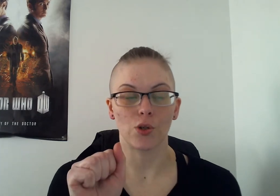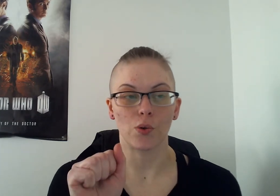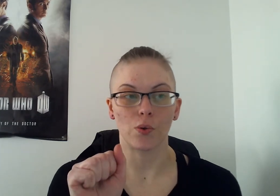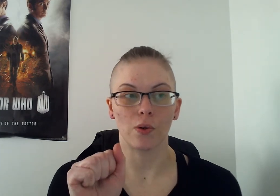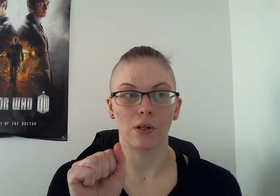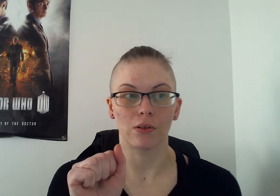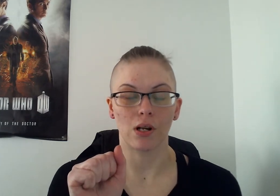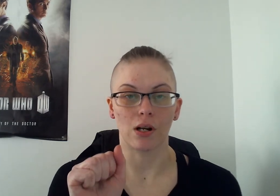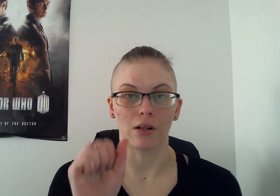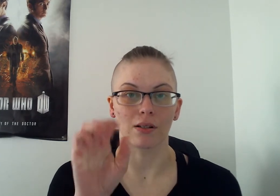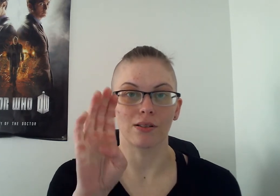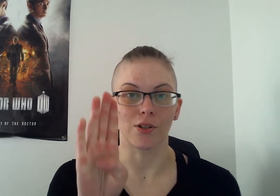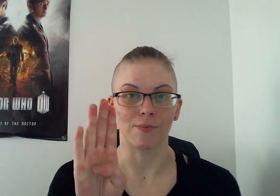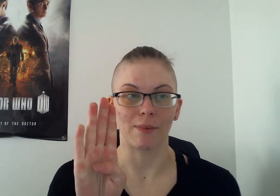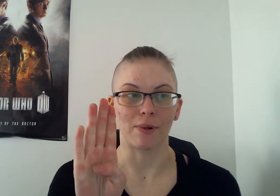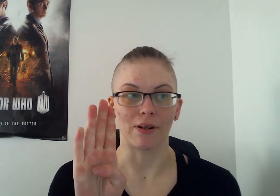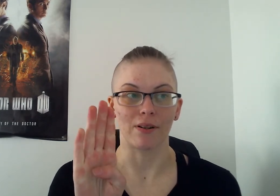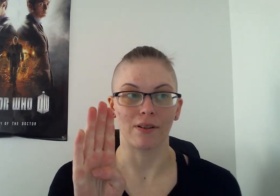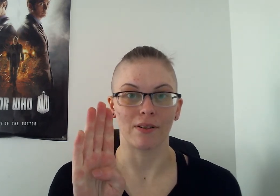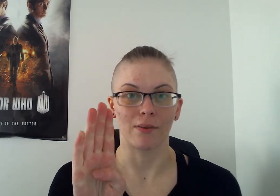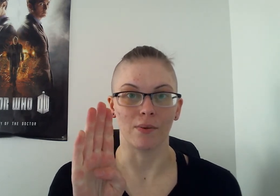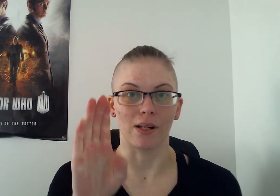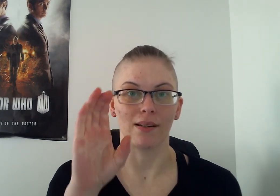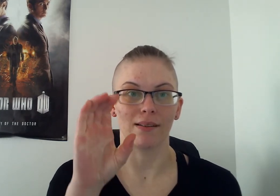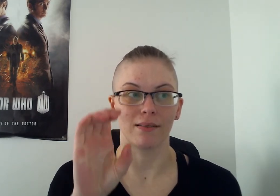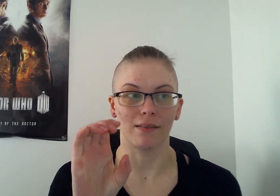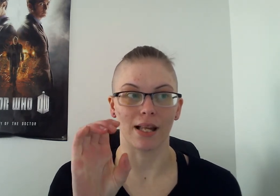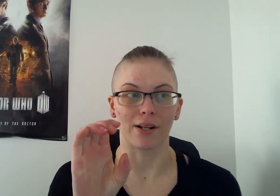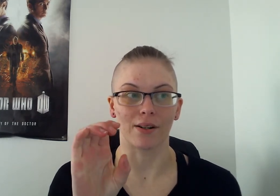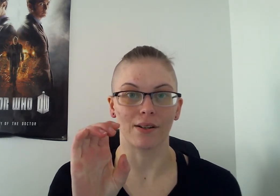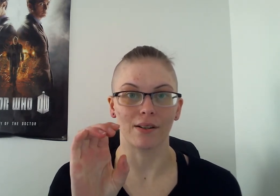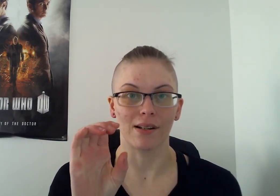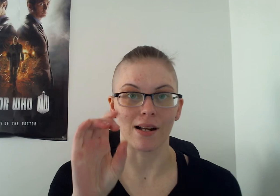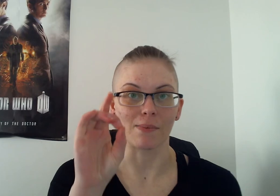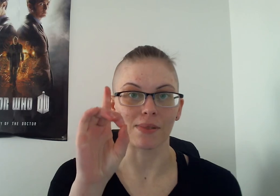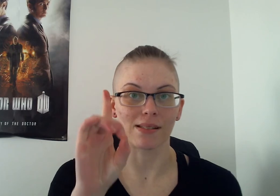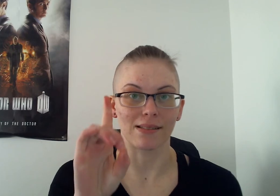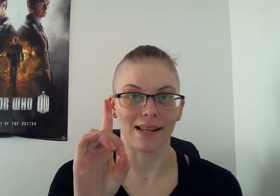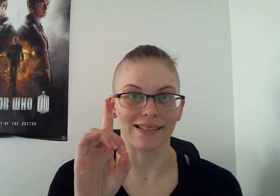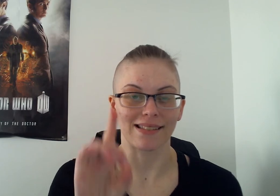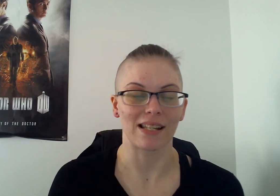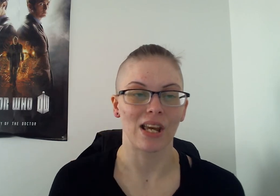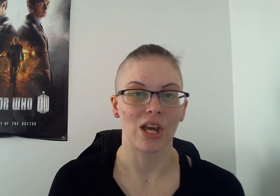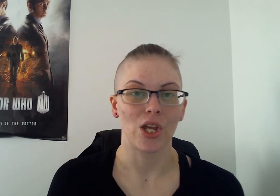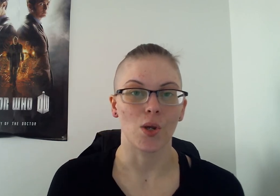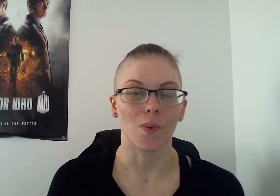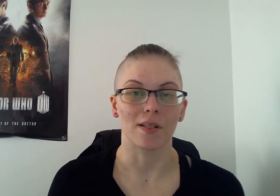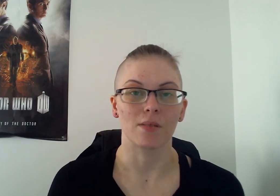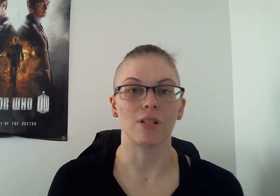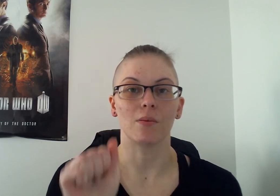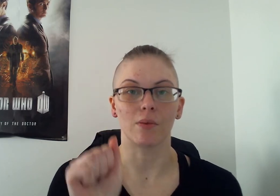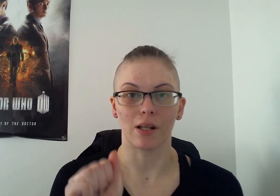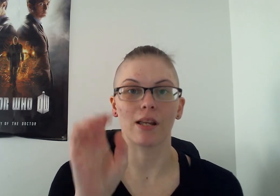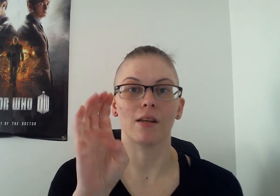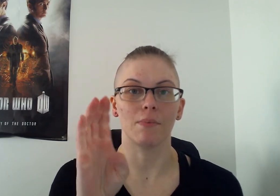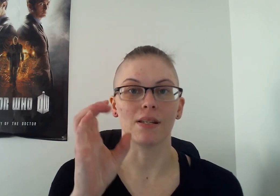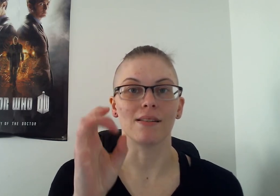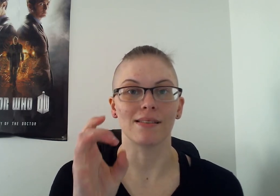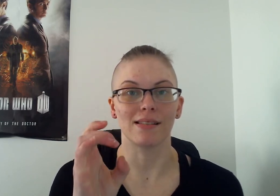too long to remember what letter comes next. You want to be able to A, B,